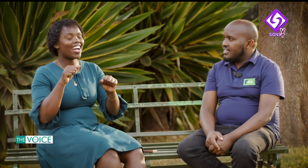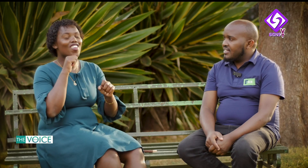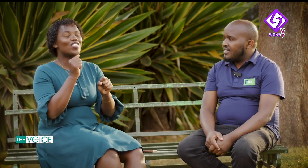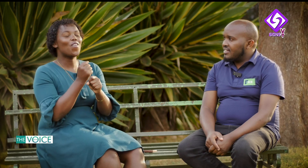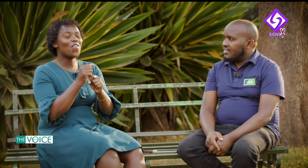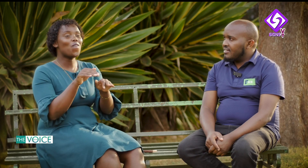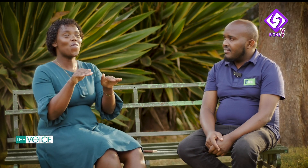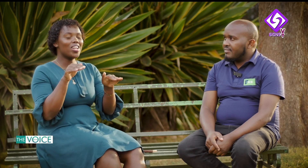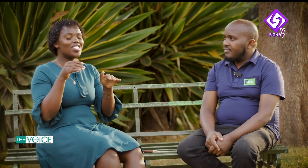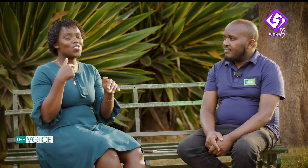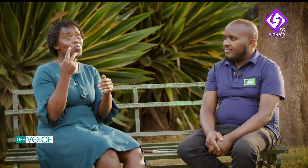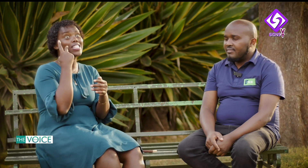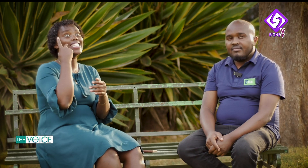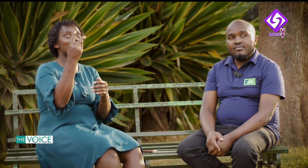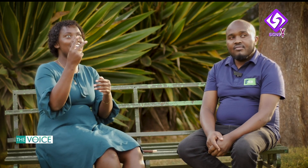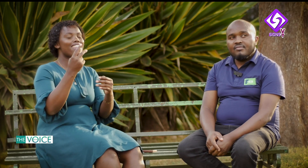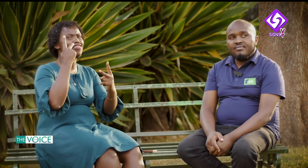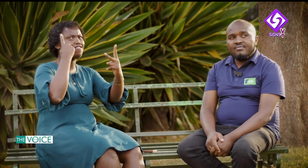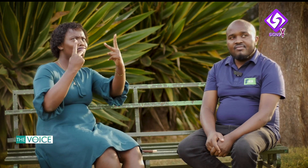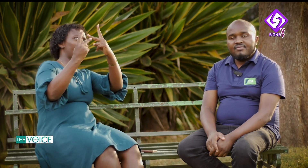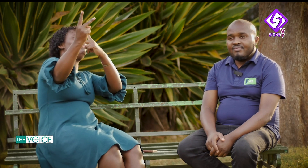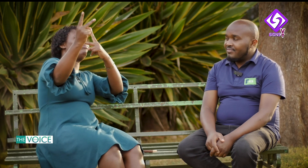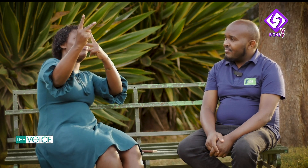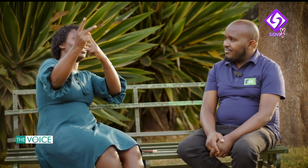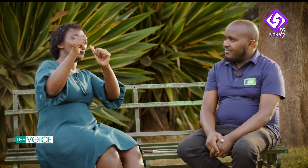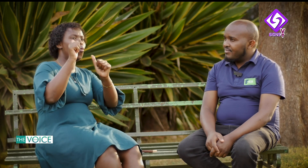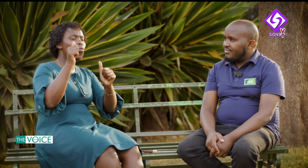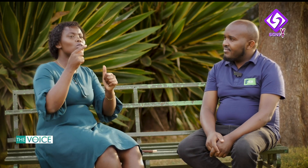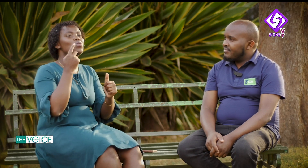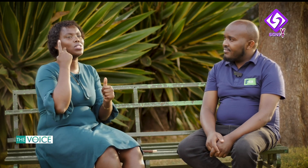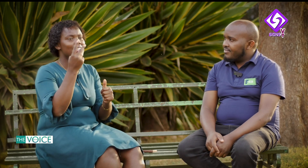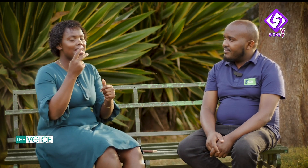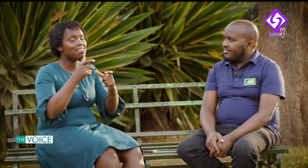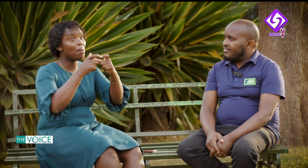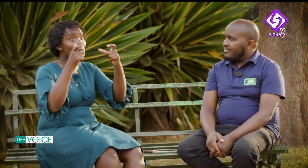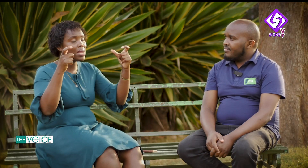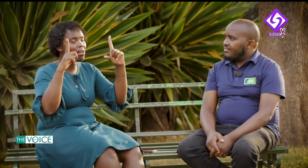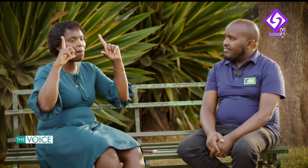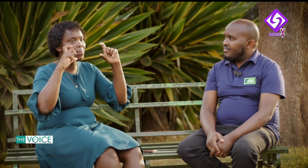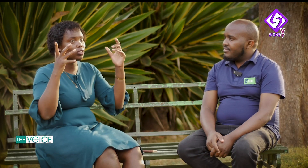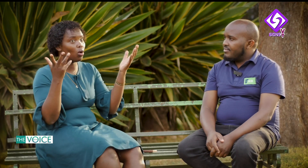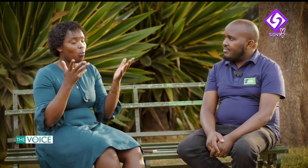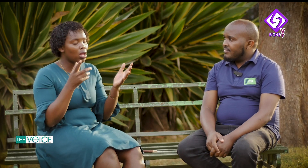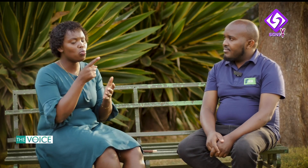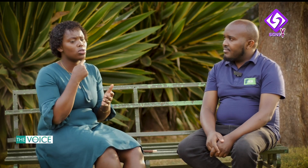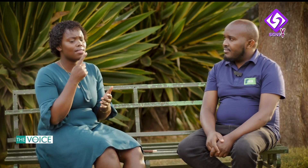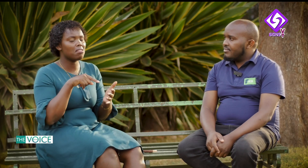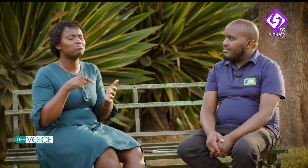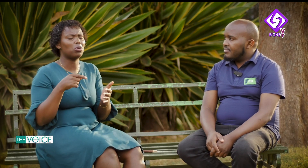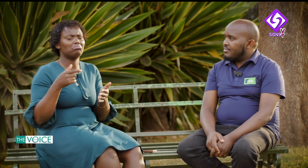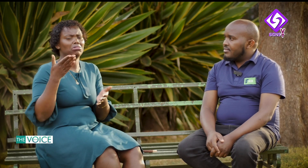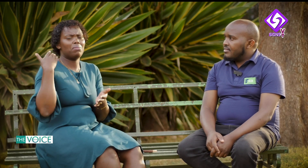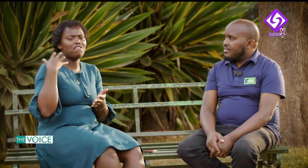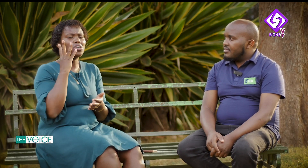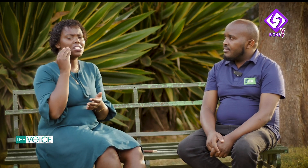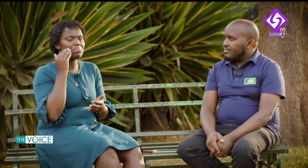I cannot wait to see the vision come true and the bigger picture that is going to